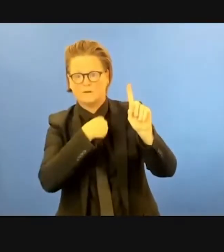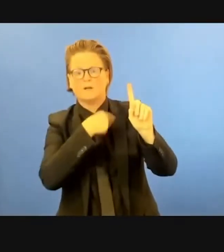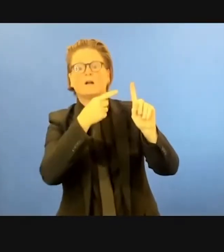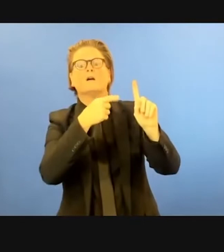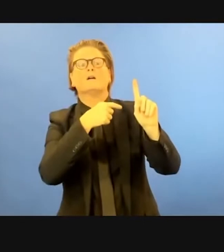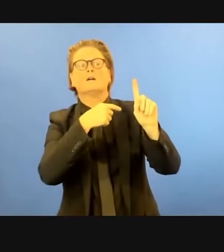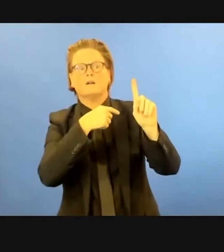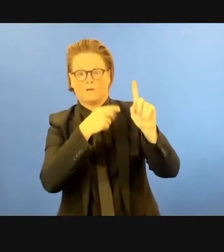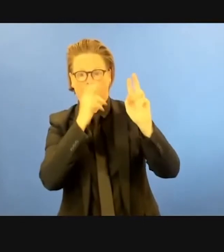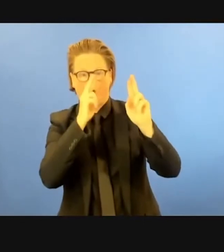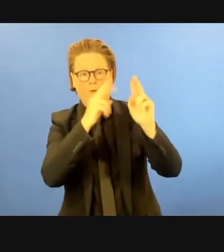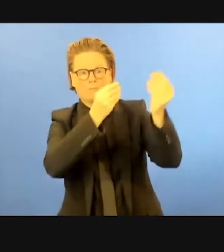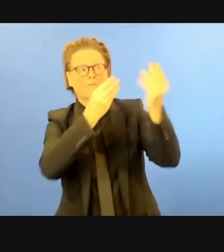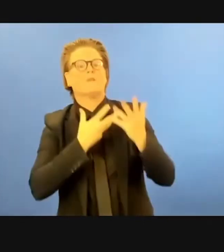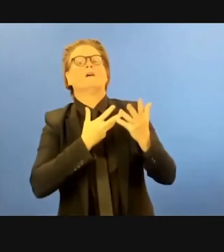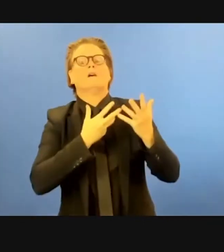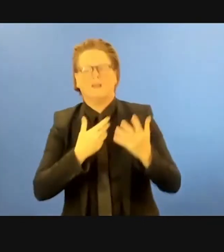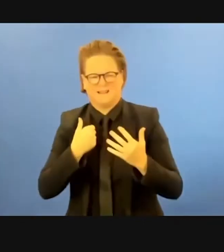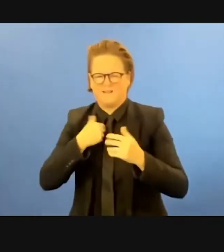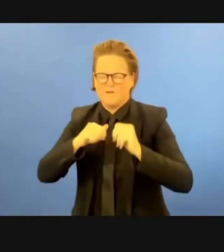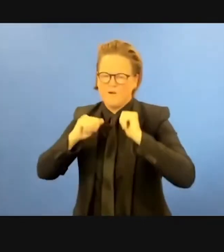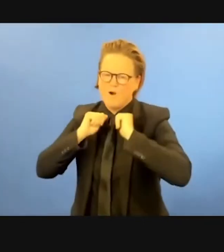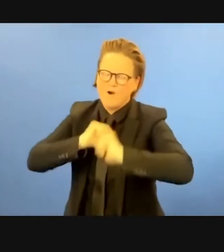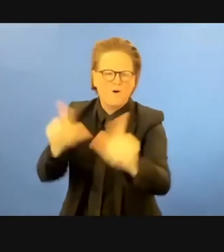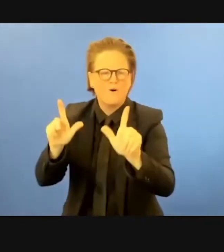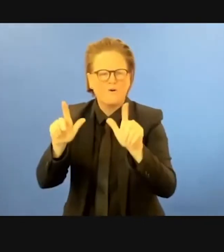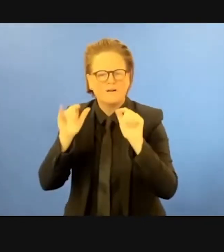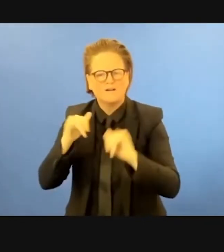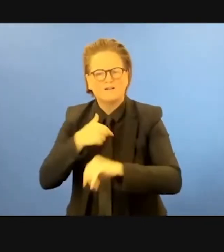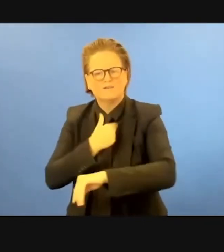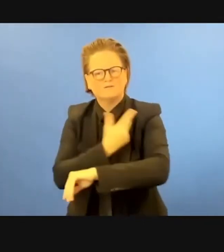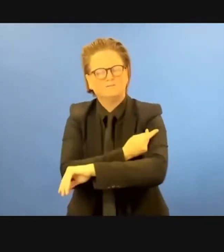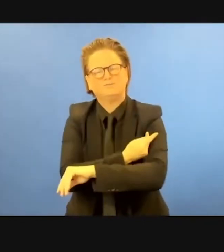get vaccinated sometime mid to late spring.